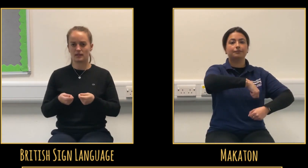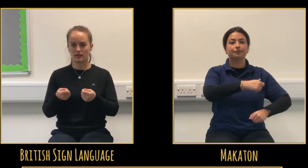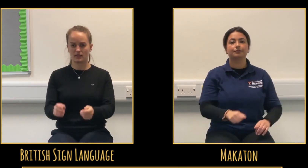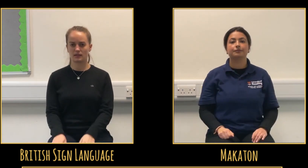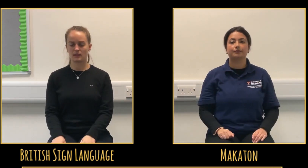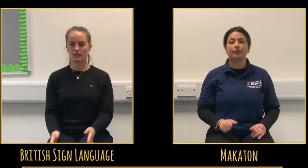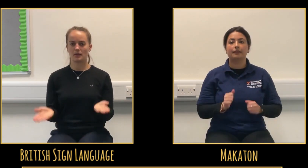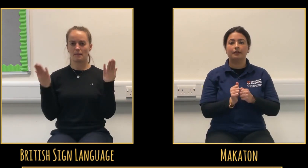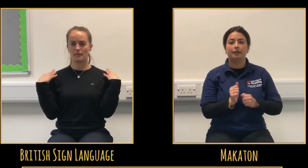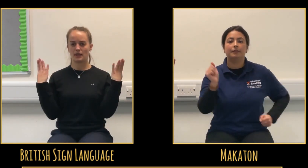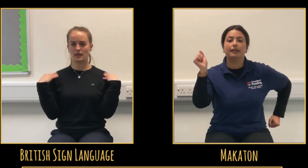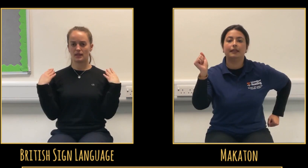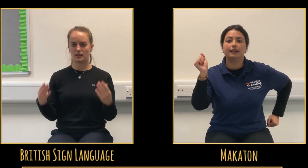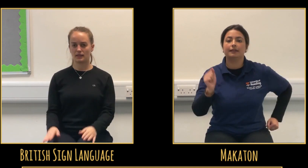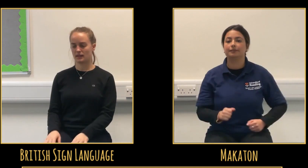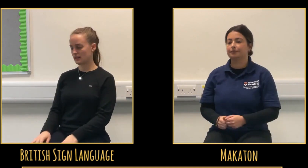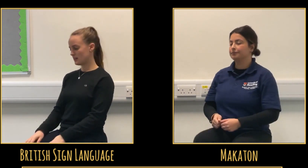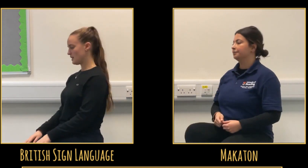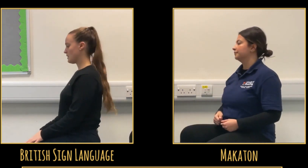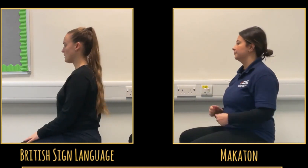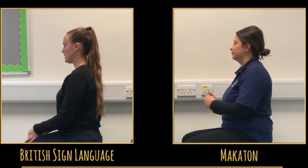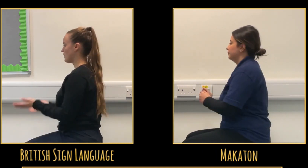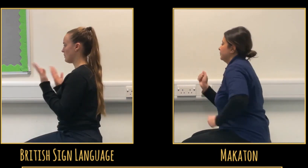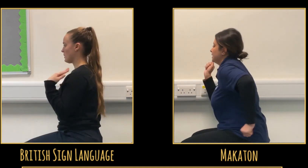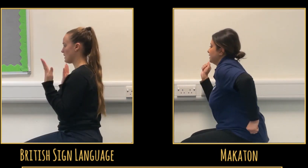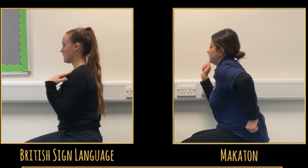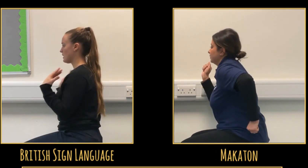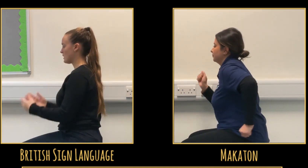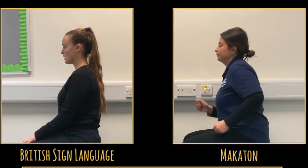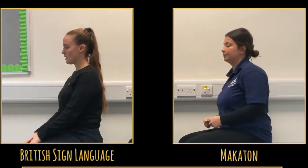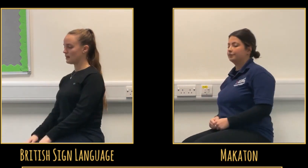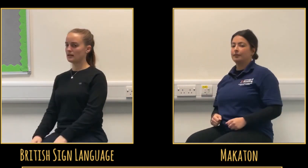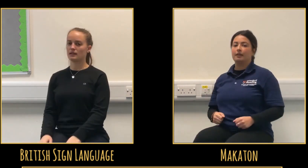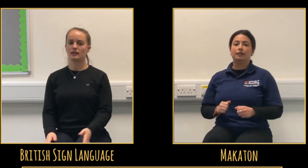Cooking. PE. PE. PE.